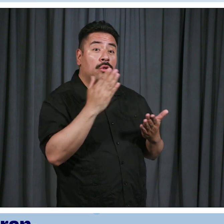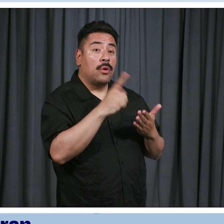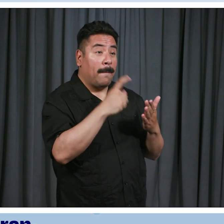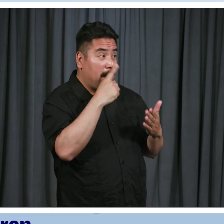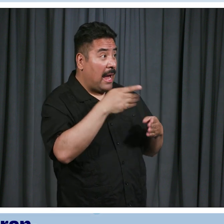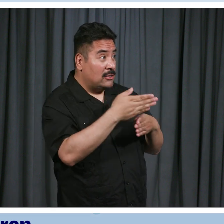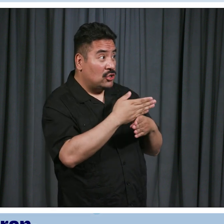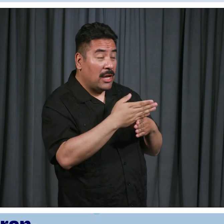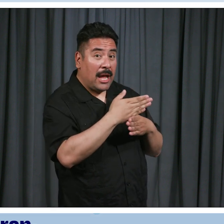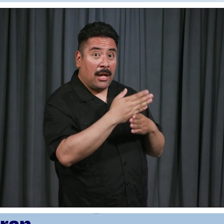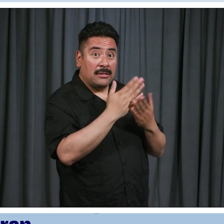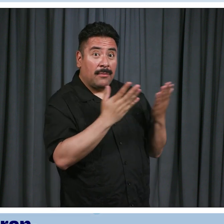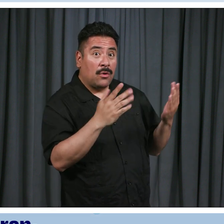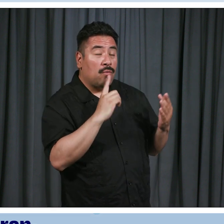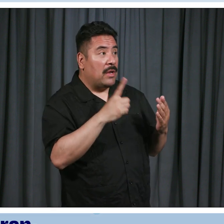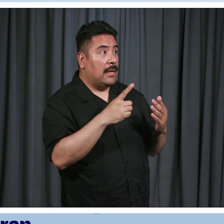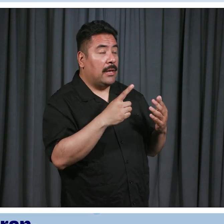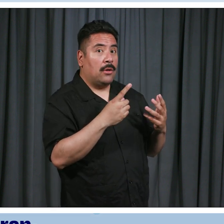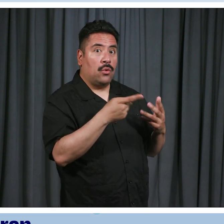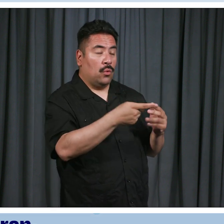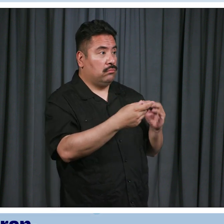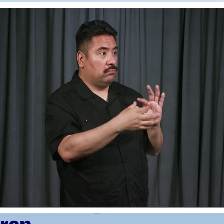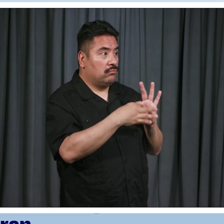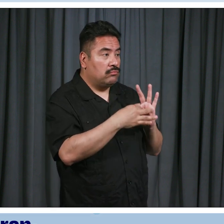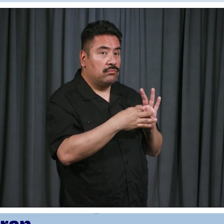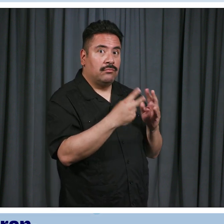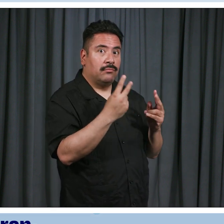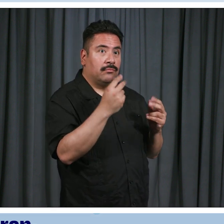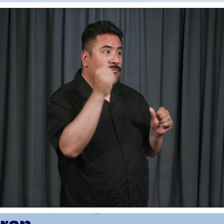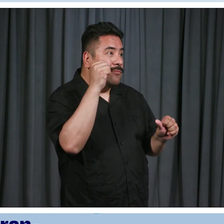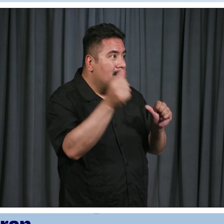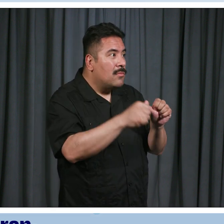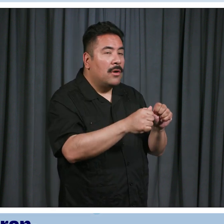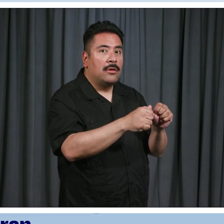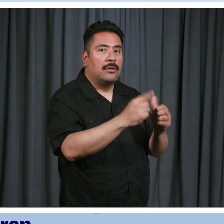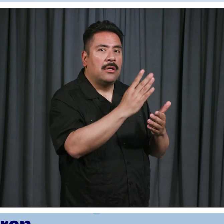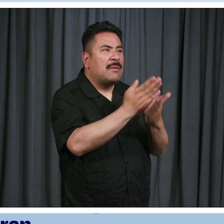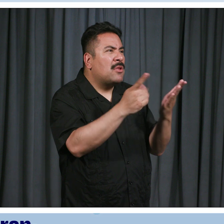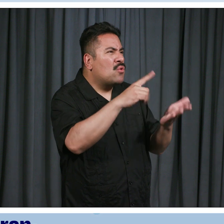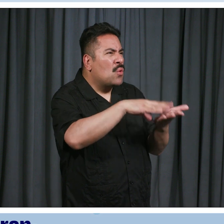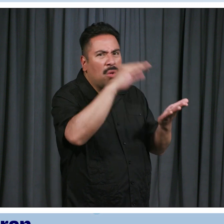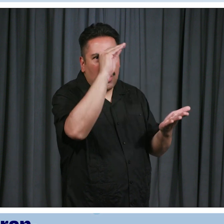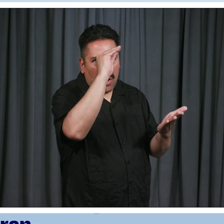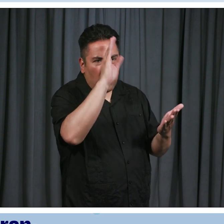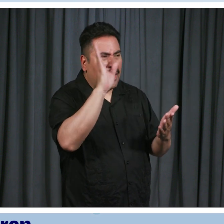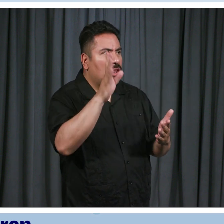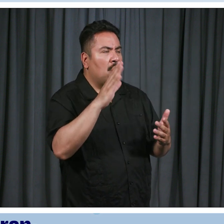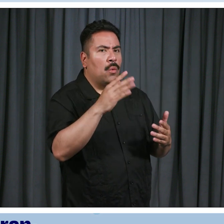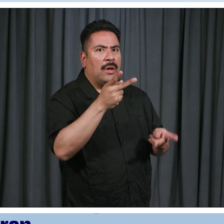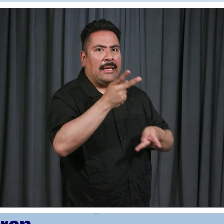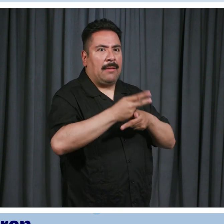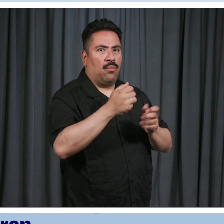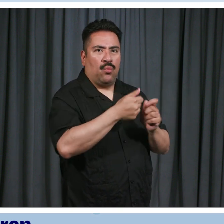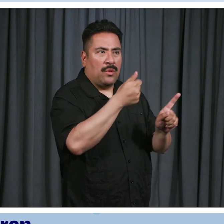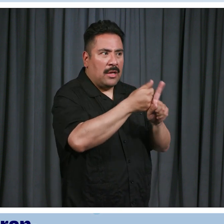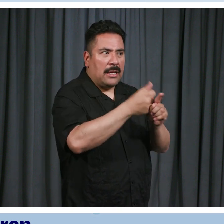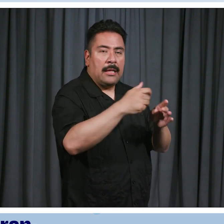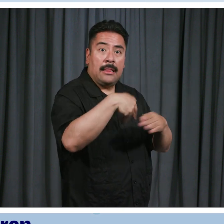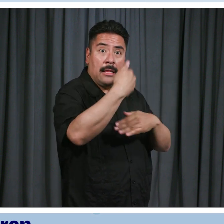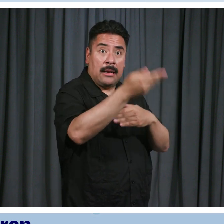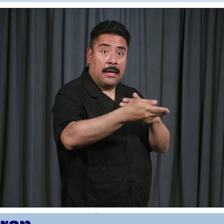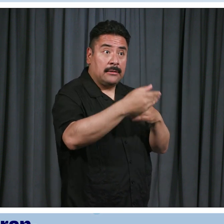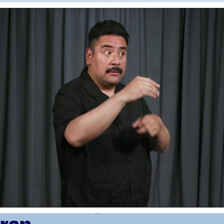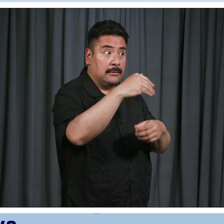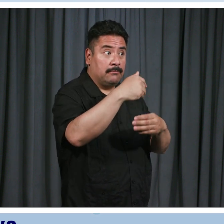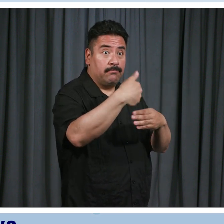something that you really hold near and dear, that like something that you really learned and will take with you in your next